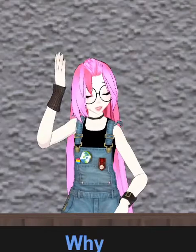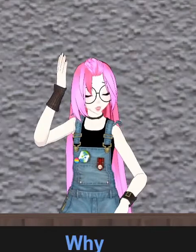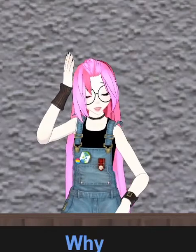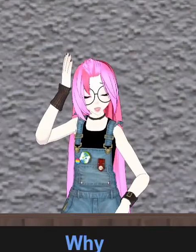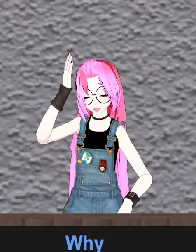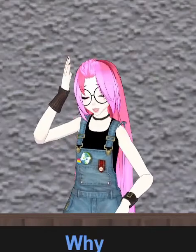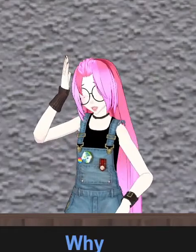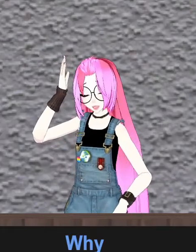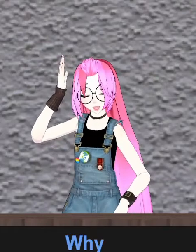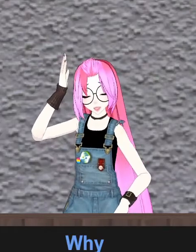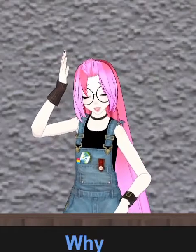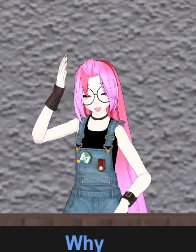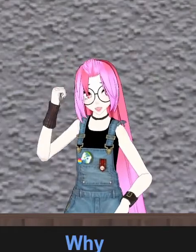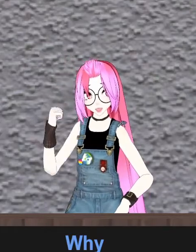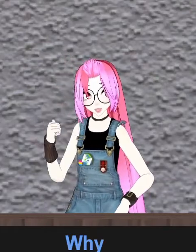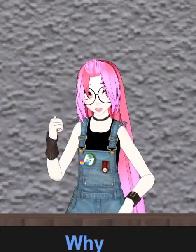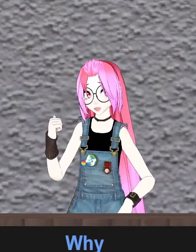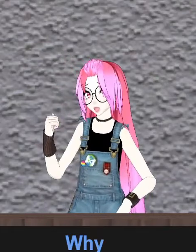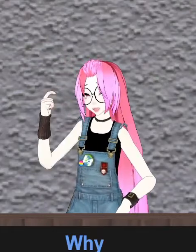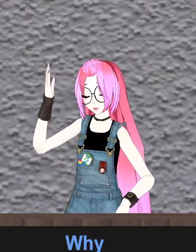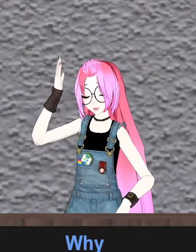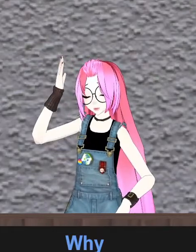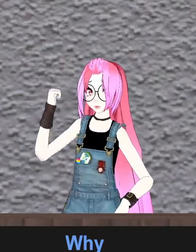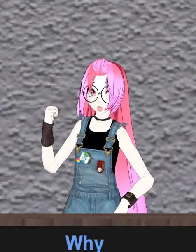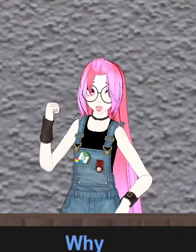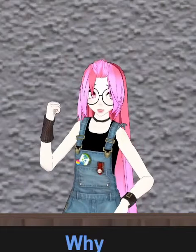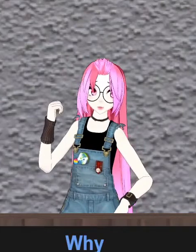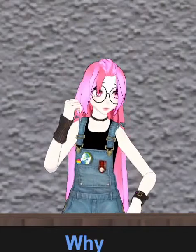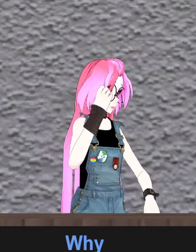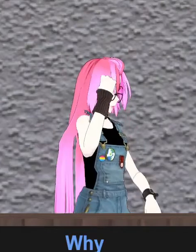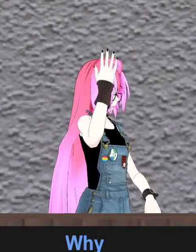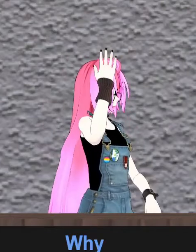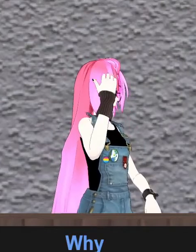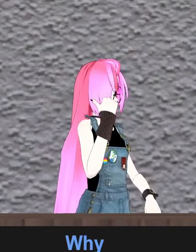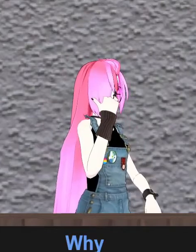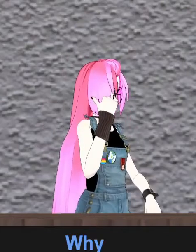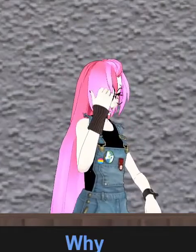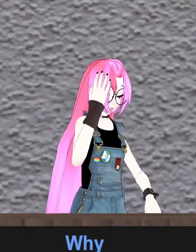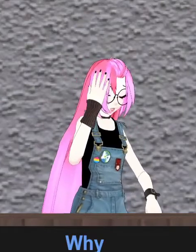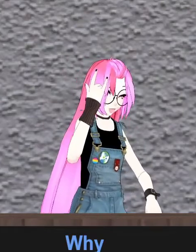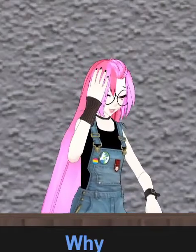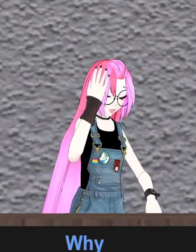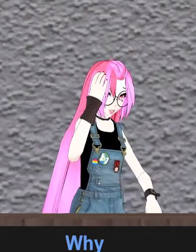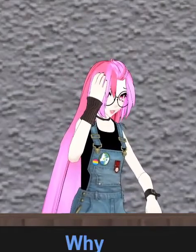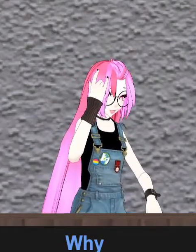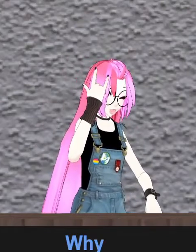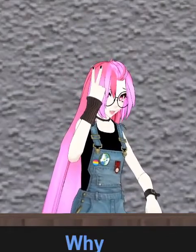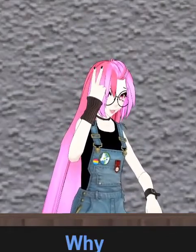with an open hand next to your head and then pull it down. Why? Or if you're just wiggling your middle finger,